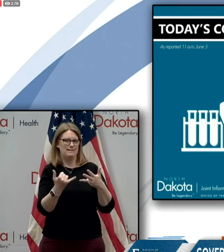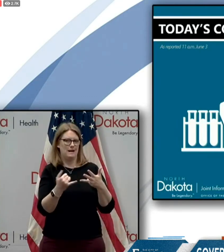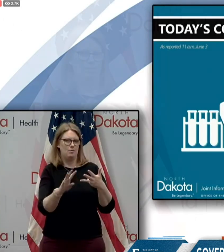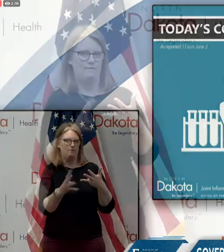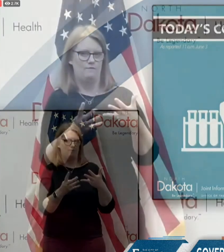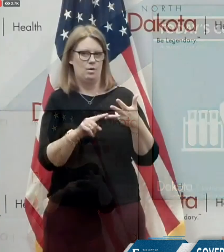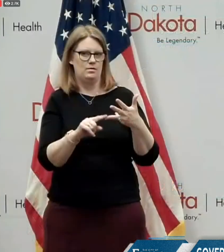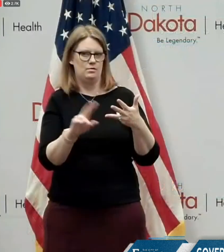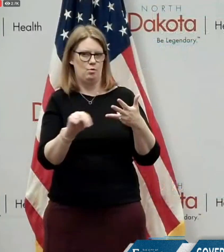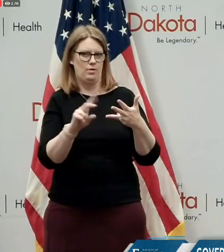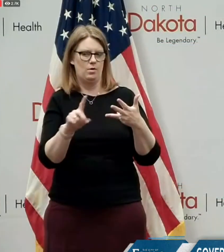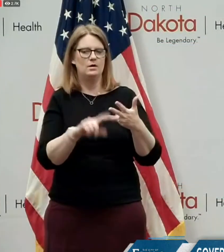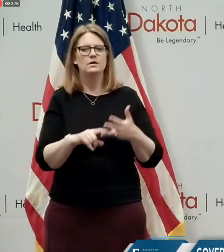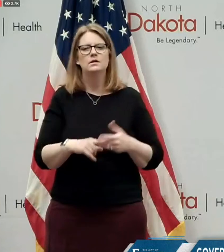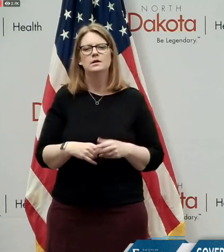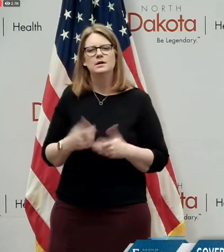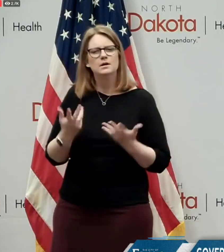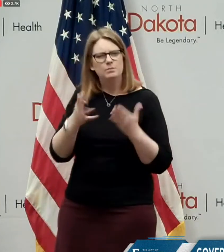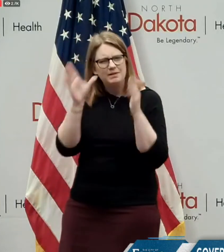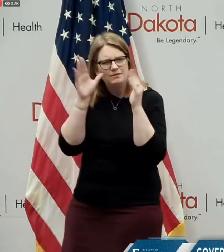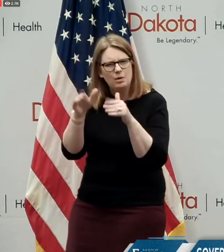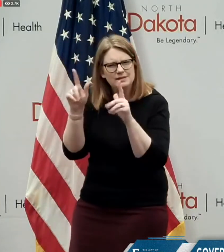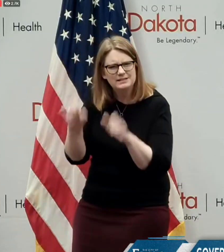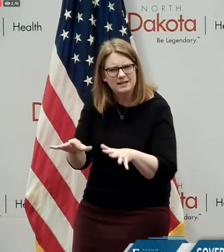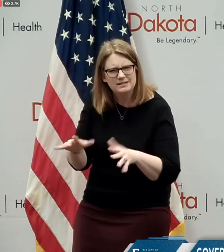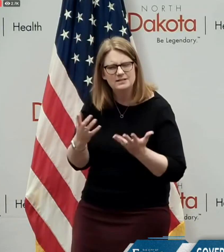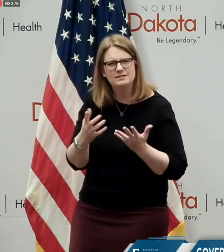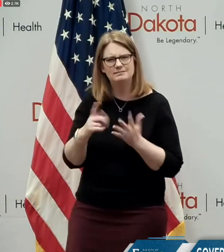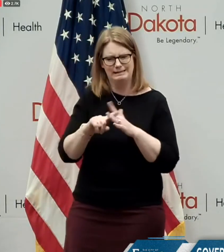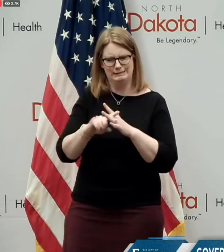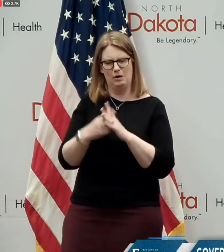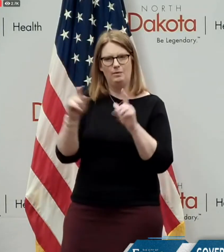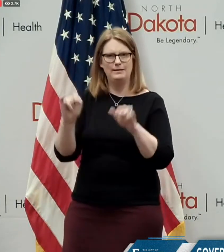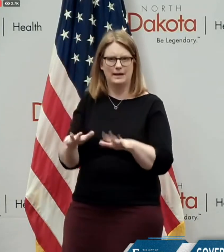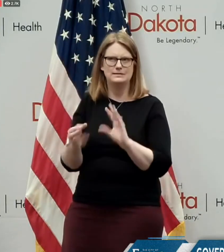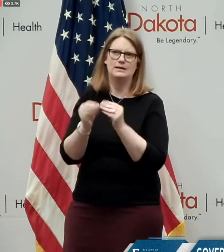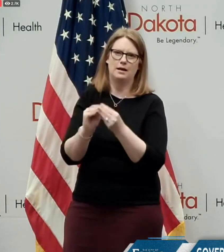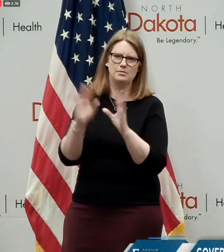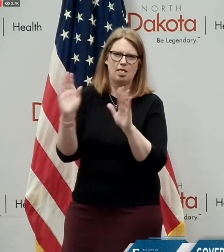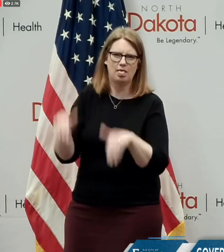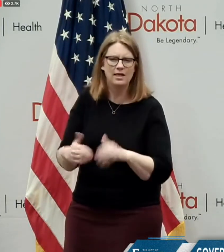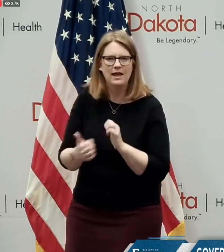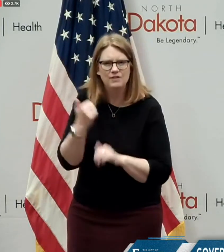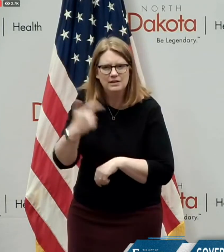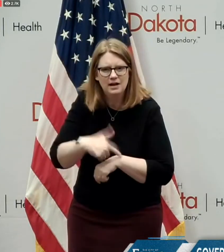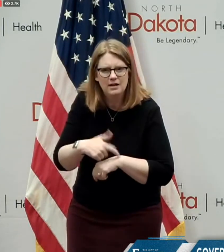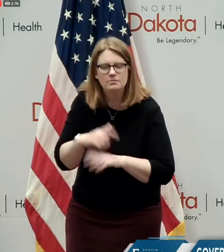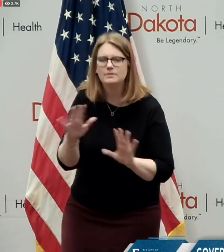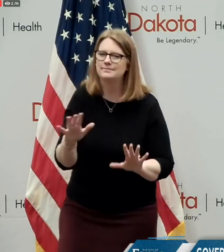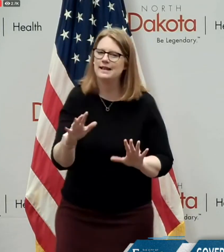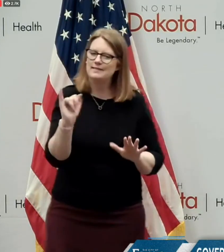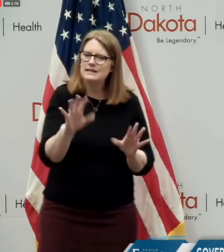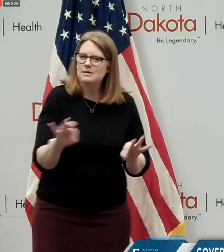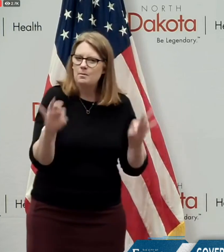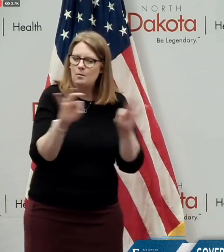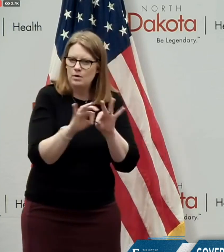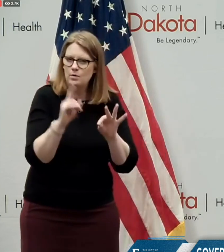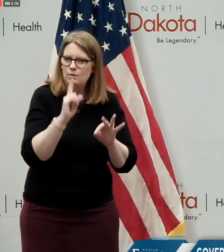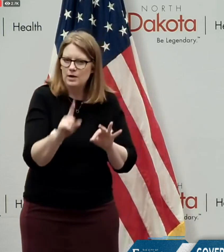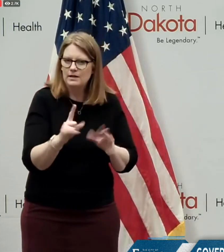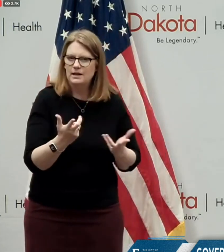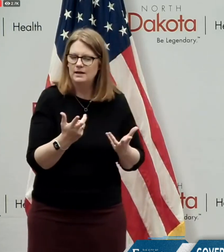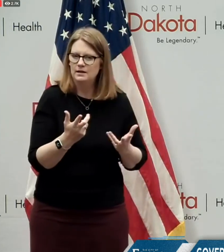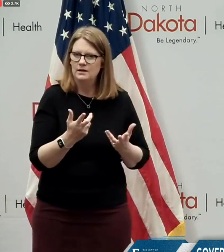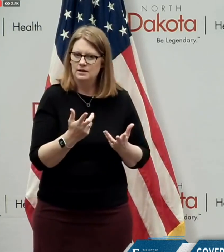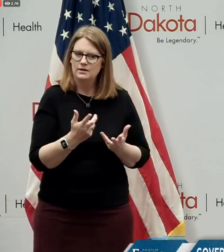do we focus on testing, and why do we always lead off on testing? Well, testing is key to building consumer confidence. If we're going to fill